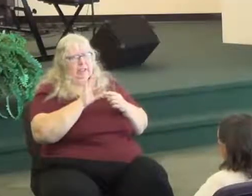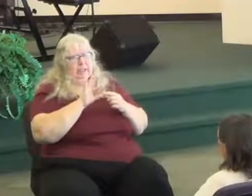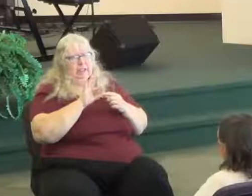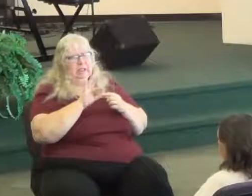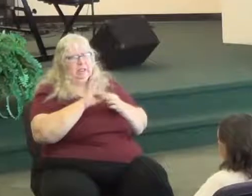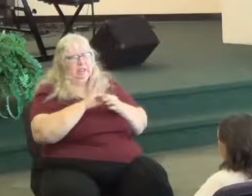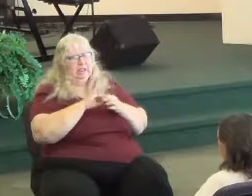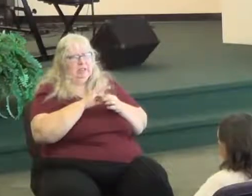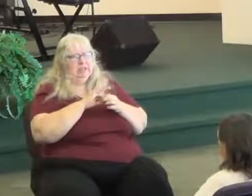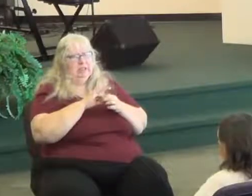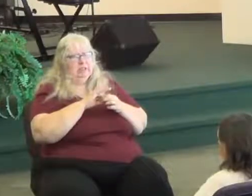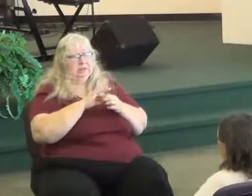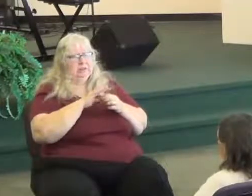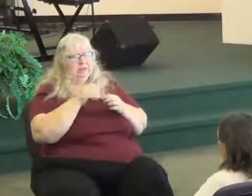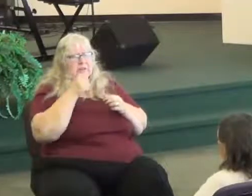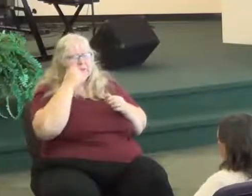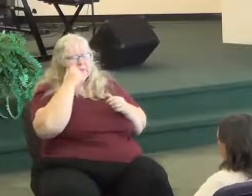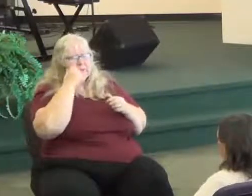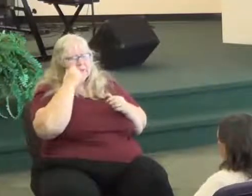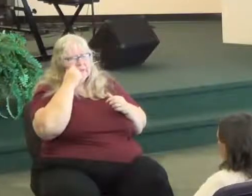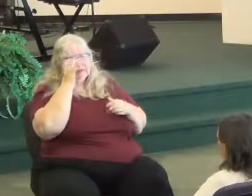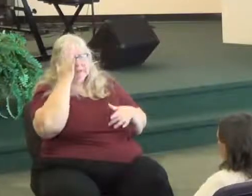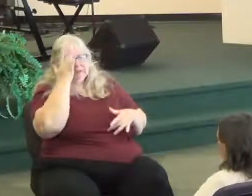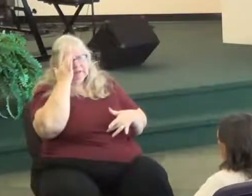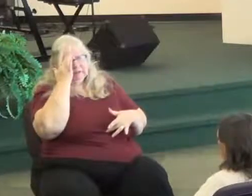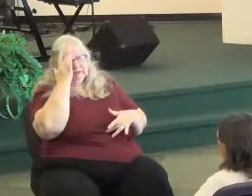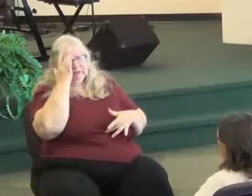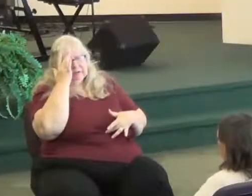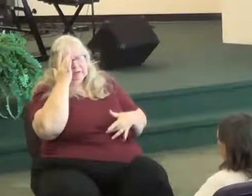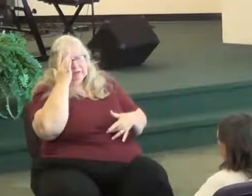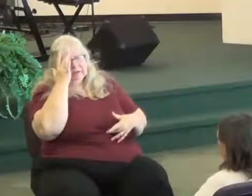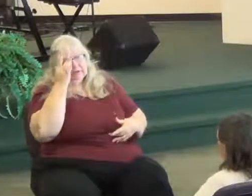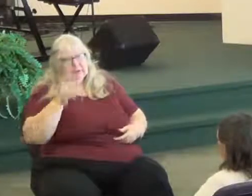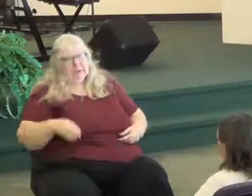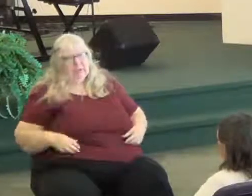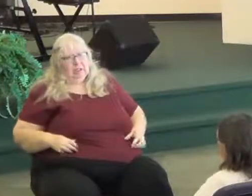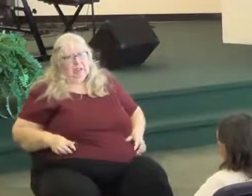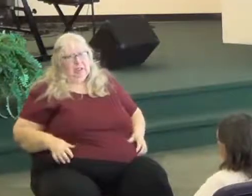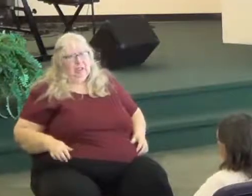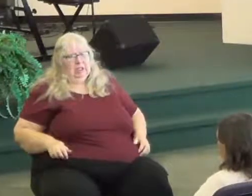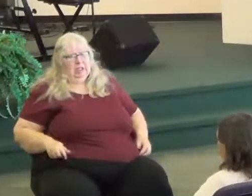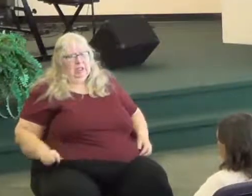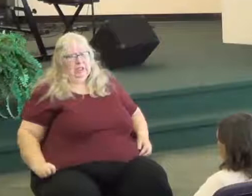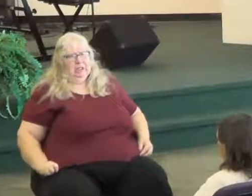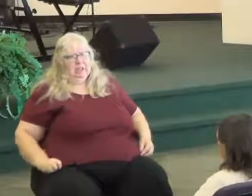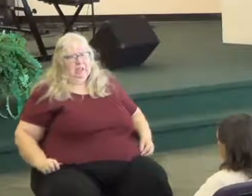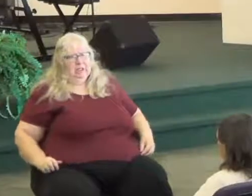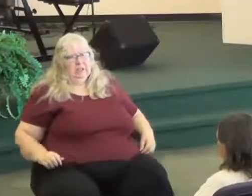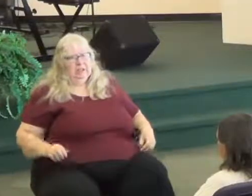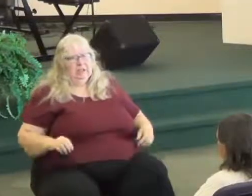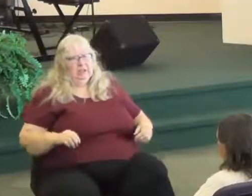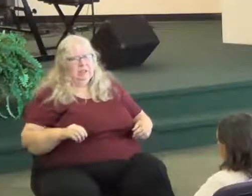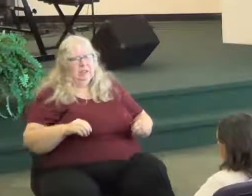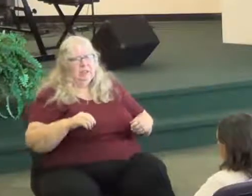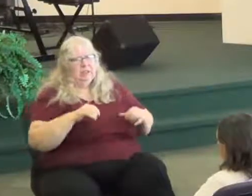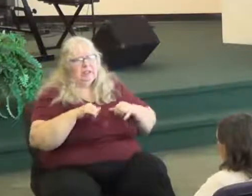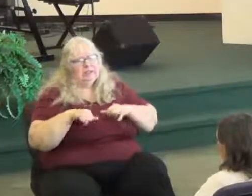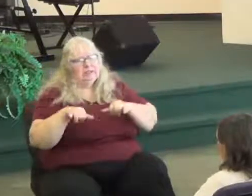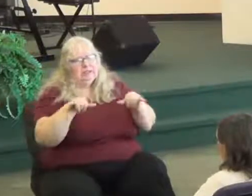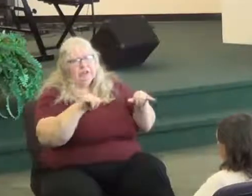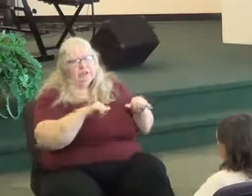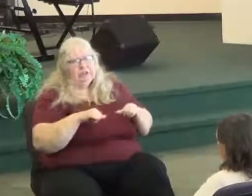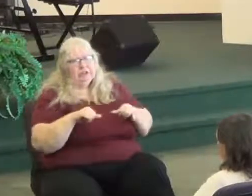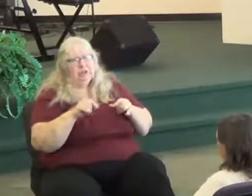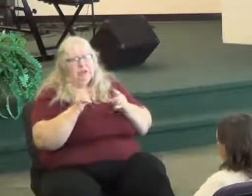what exactly that means. What is leprosy? The Greek term that's used in the text here is simply lepus. And it's just a general term